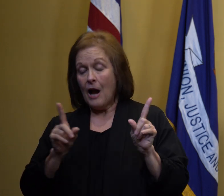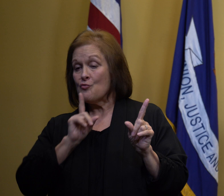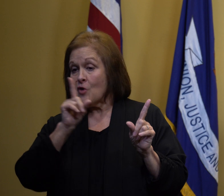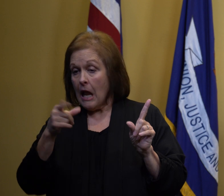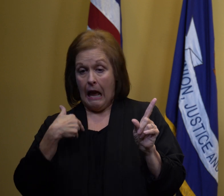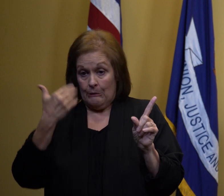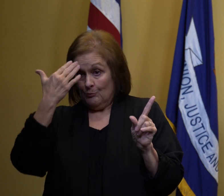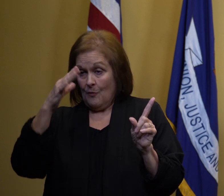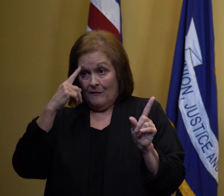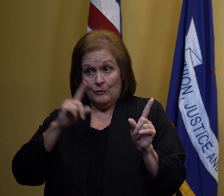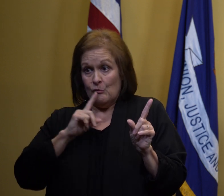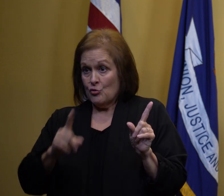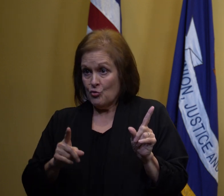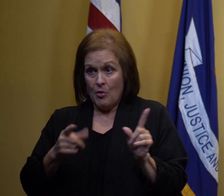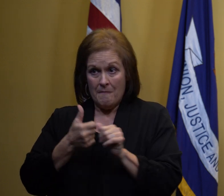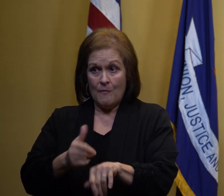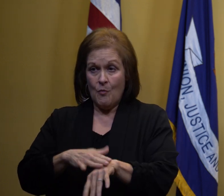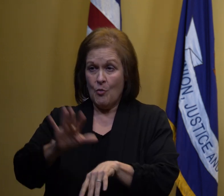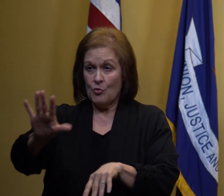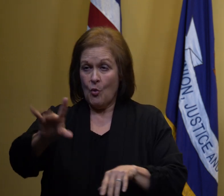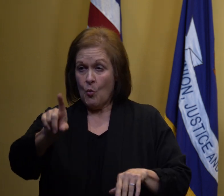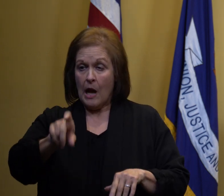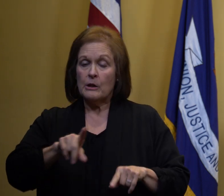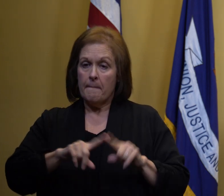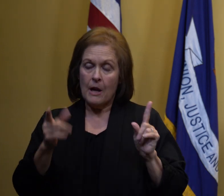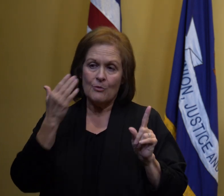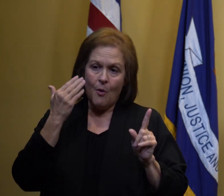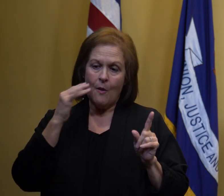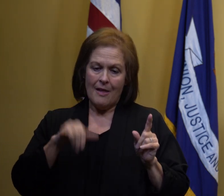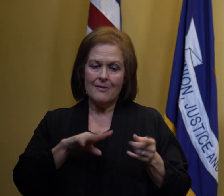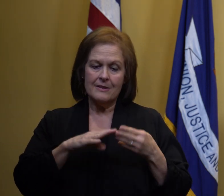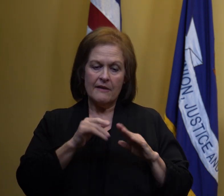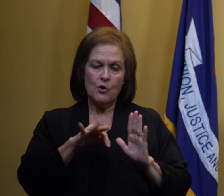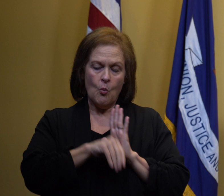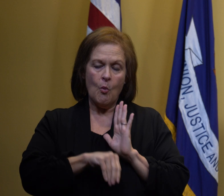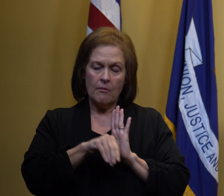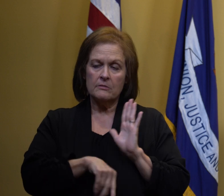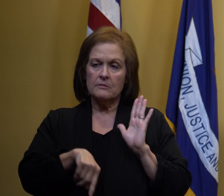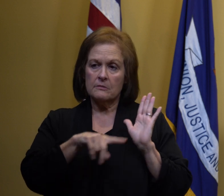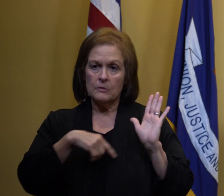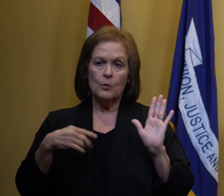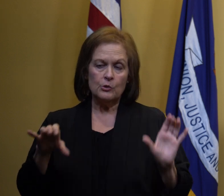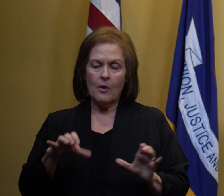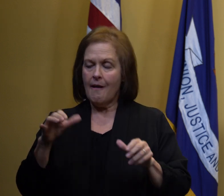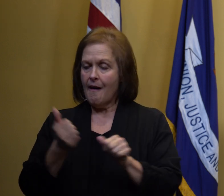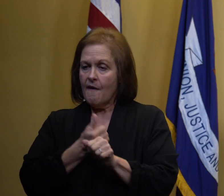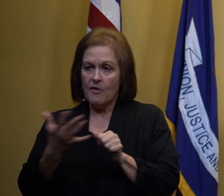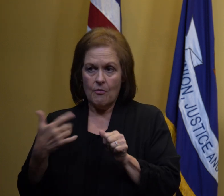full complement based on the question that you asked, but just know that the city of New Orleans is just taking every